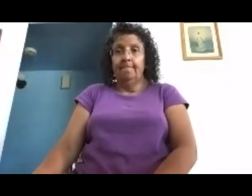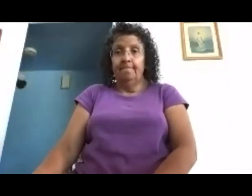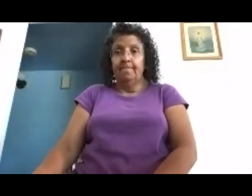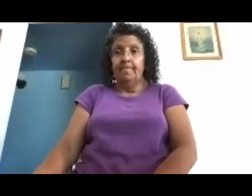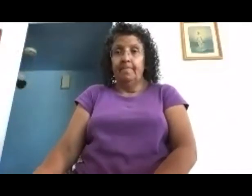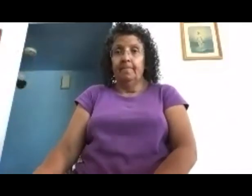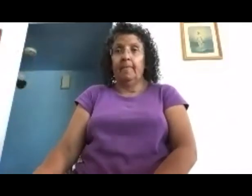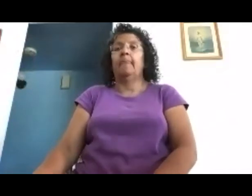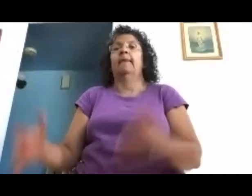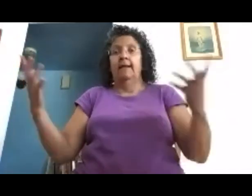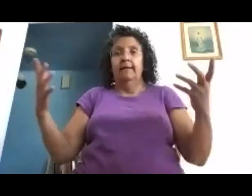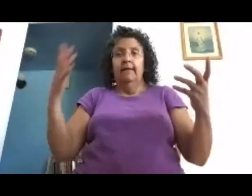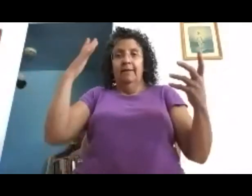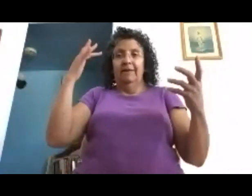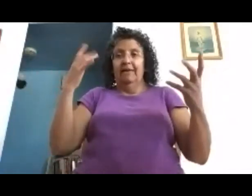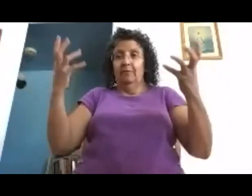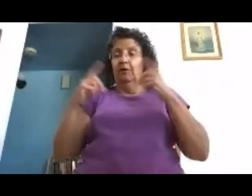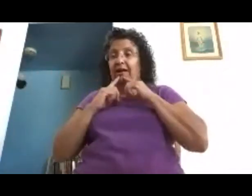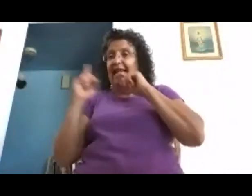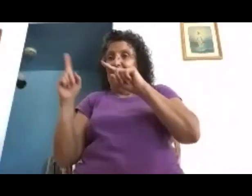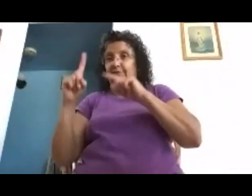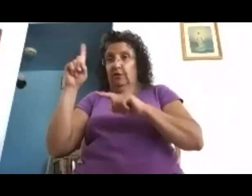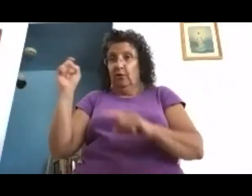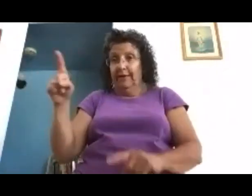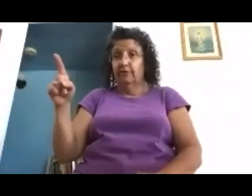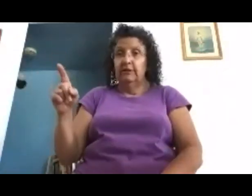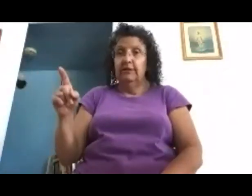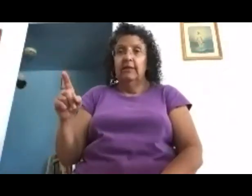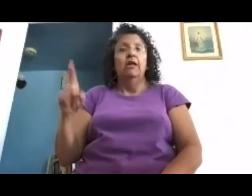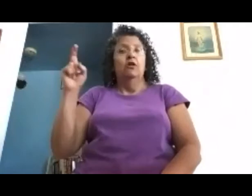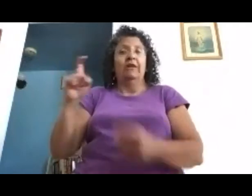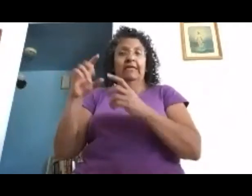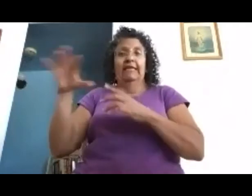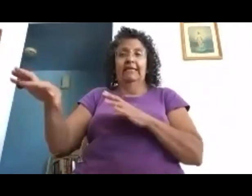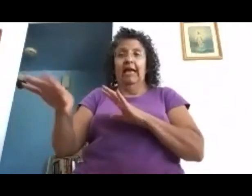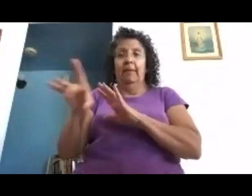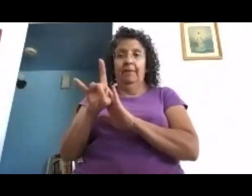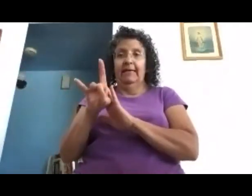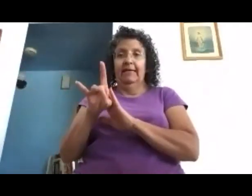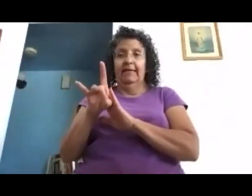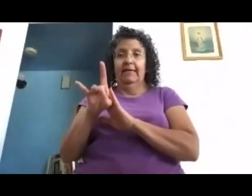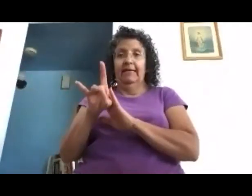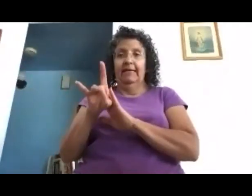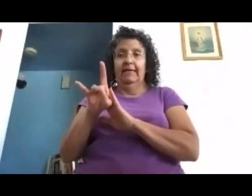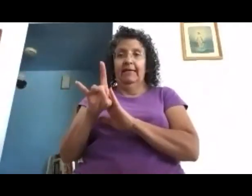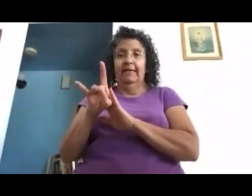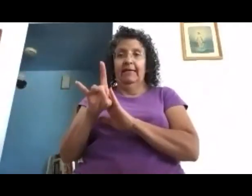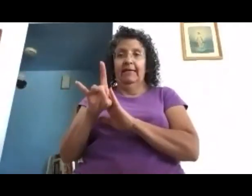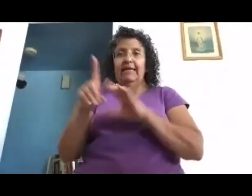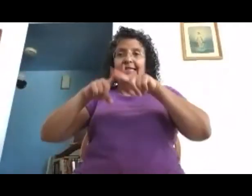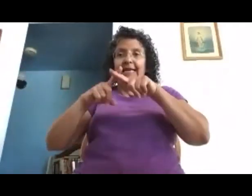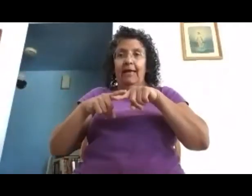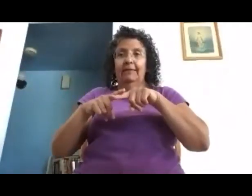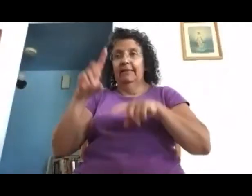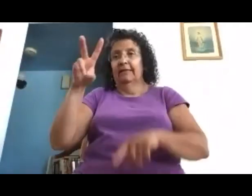Then, because we want to try to answer a question, we need to choose our dependent variable. This is what changes